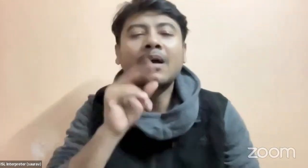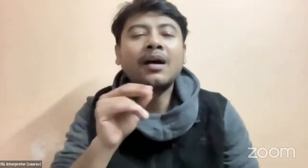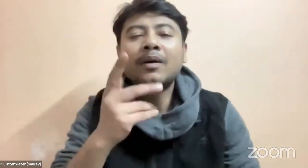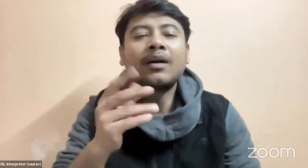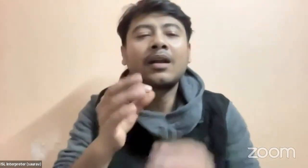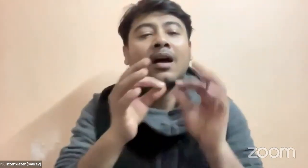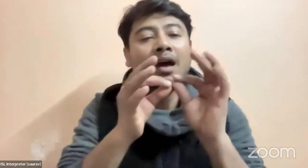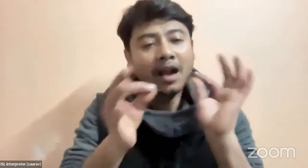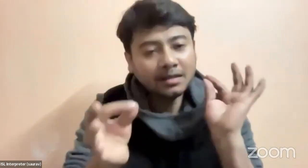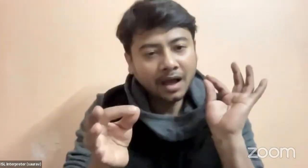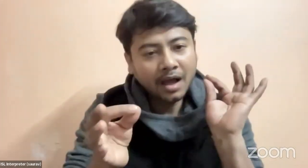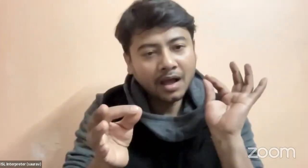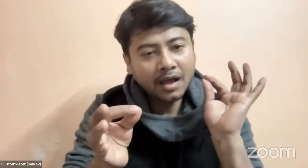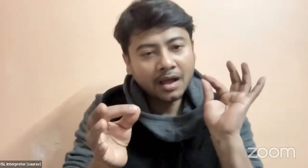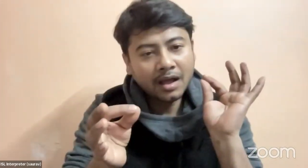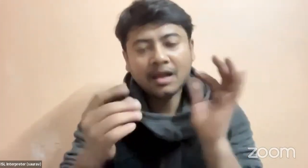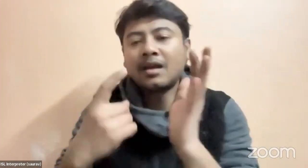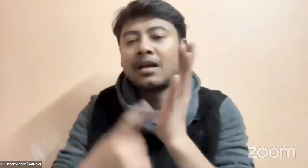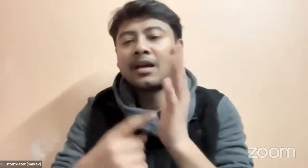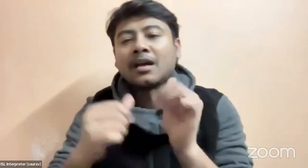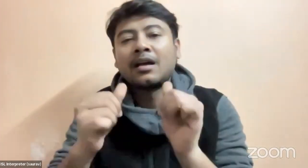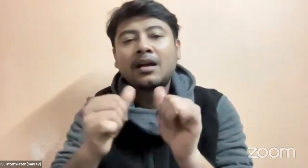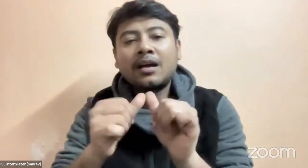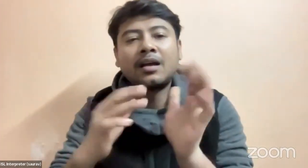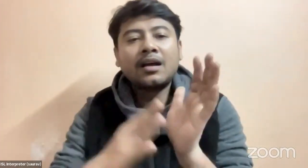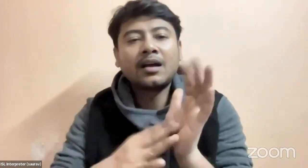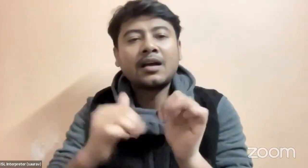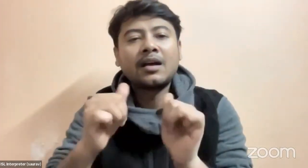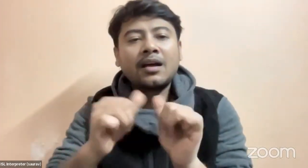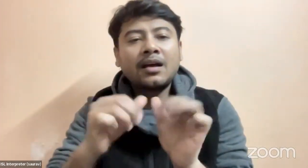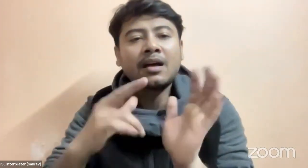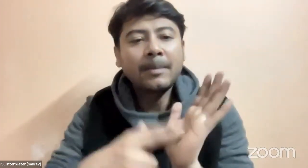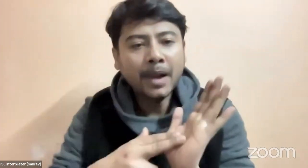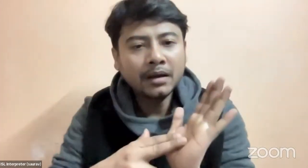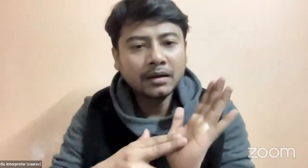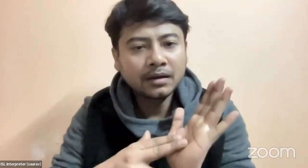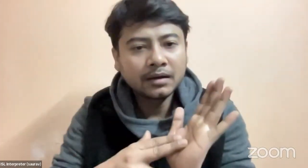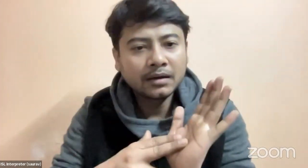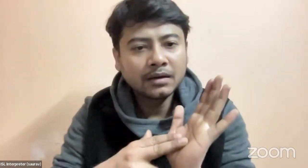box. RadhaRaman, he was singing on his veena.